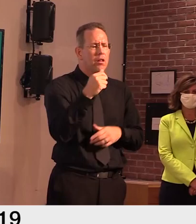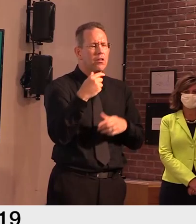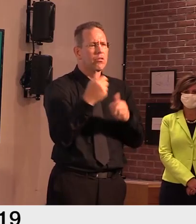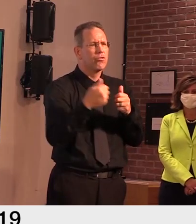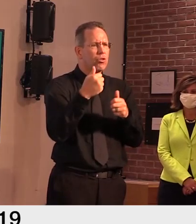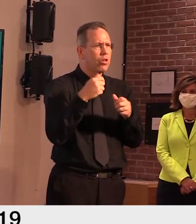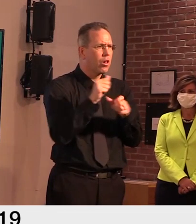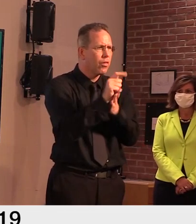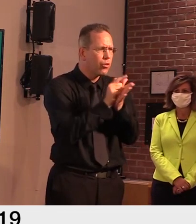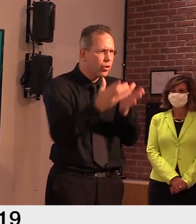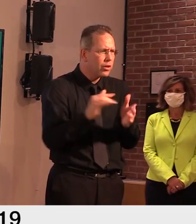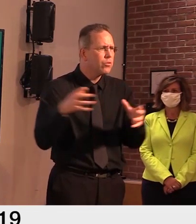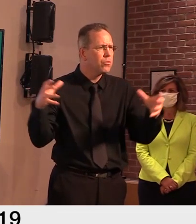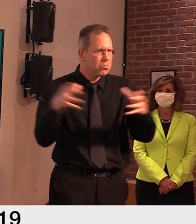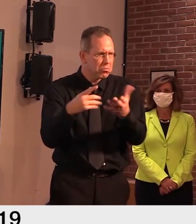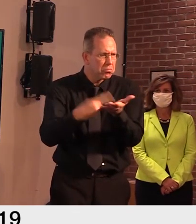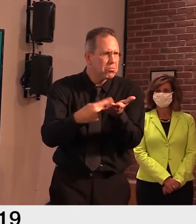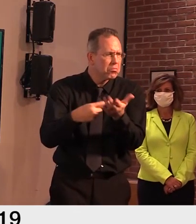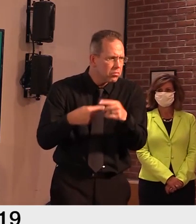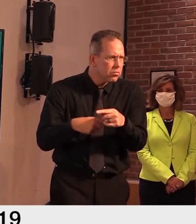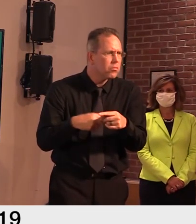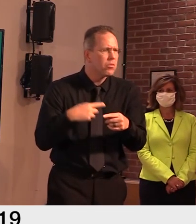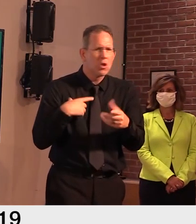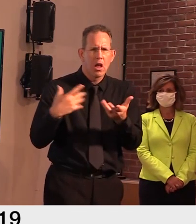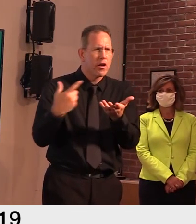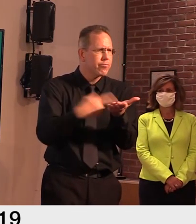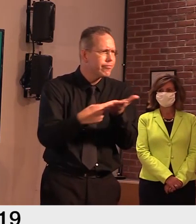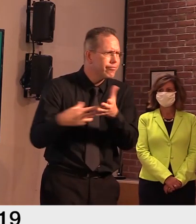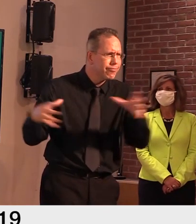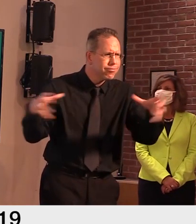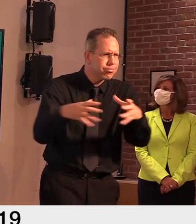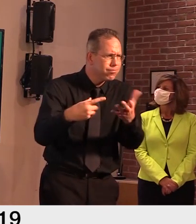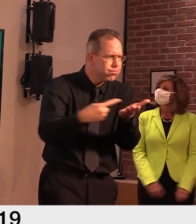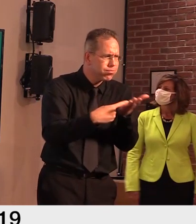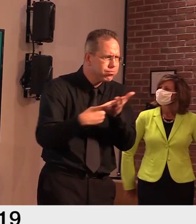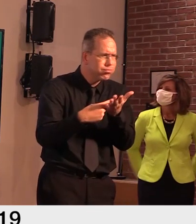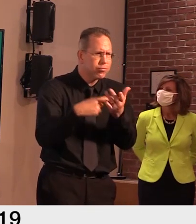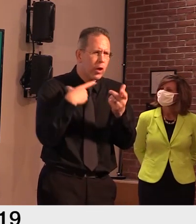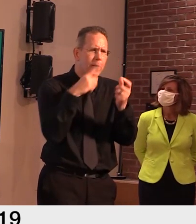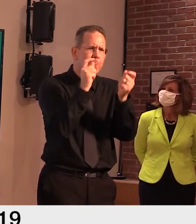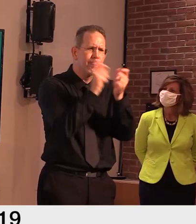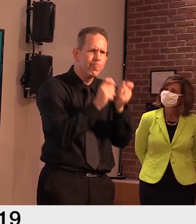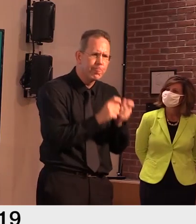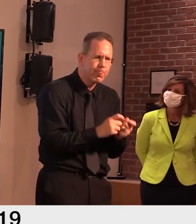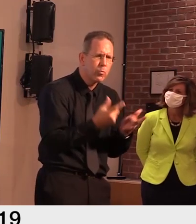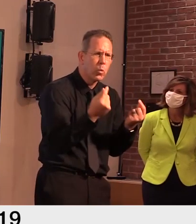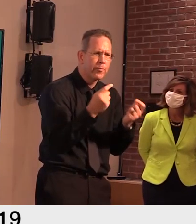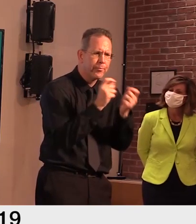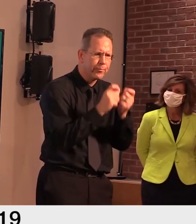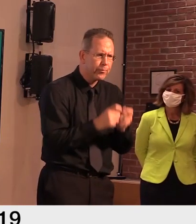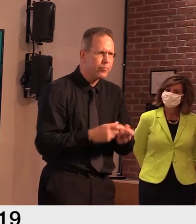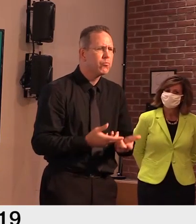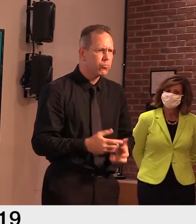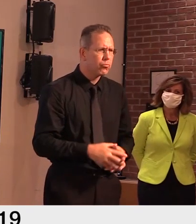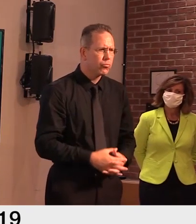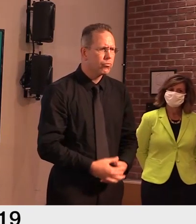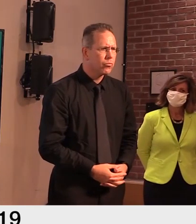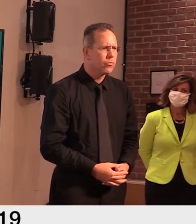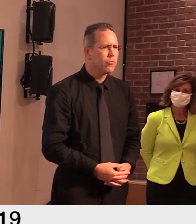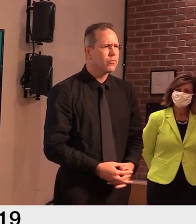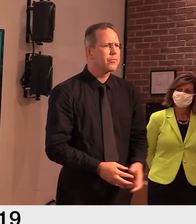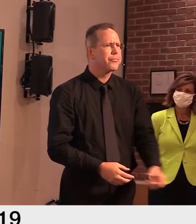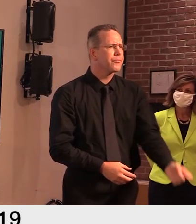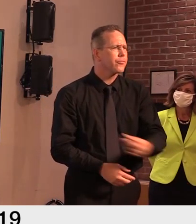Troopers Association, which is a great partner, the chiefs, the sheriffs, the attorney general, and we do think it's time for a